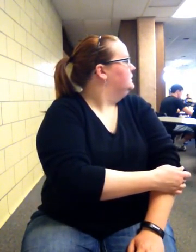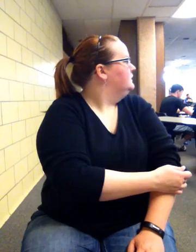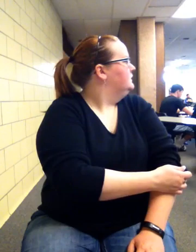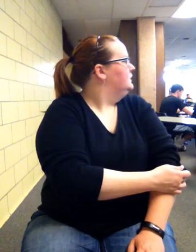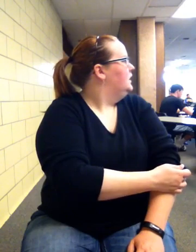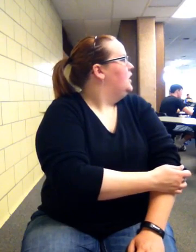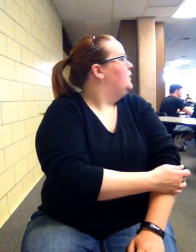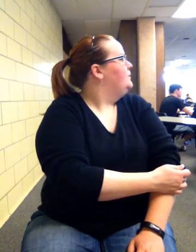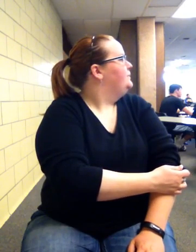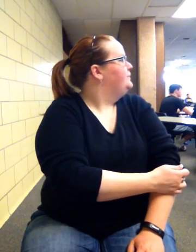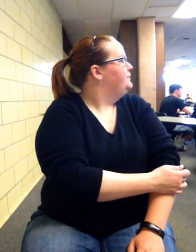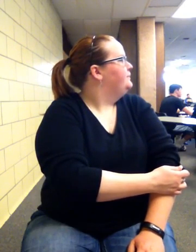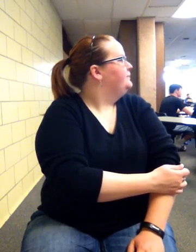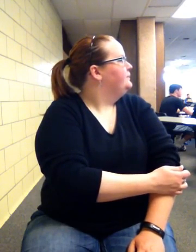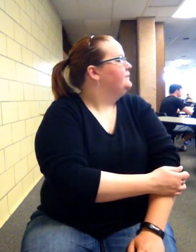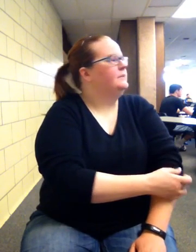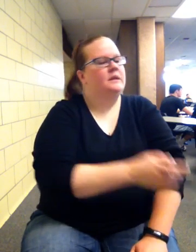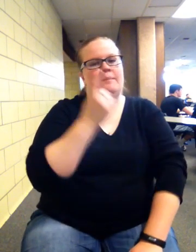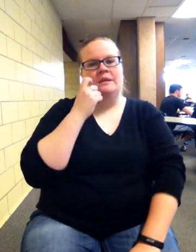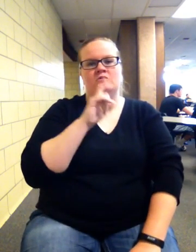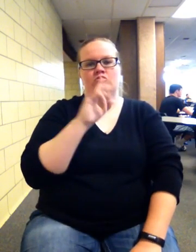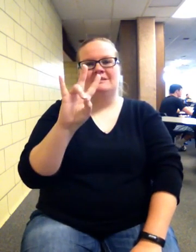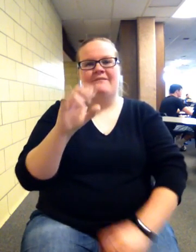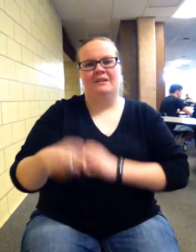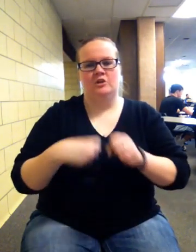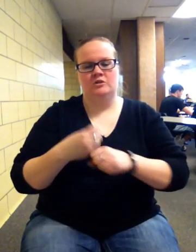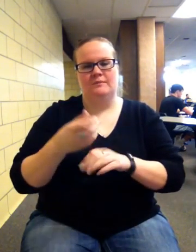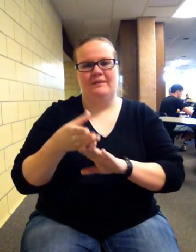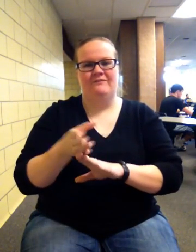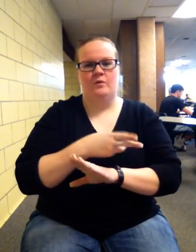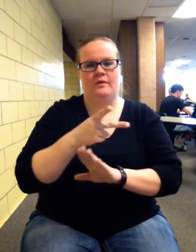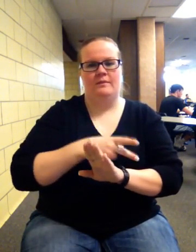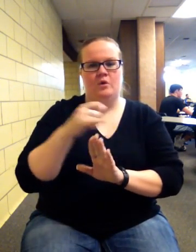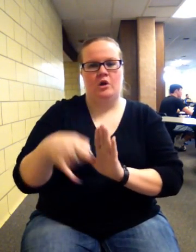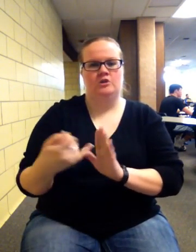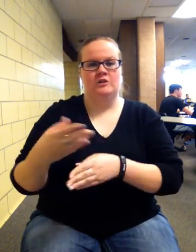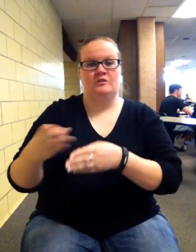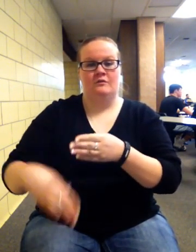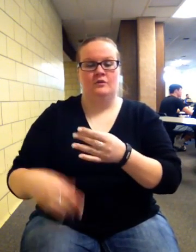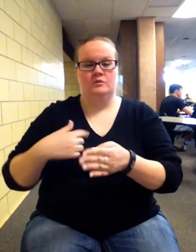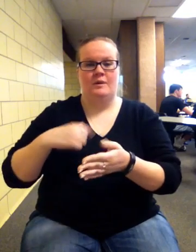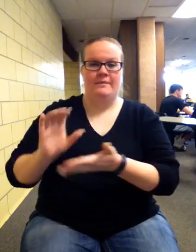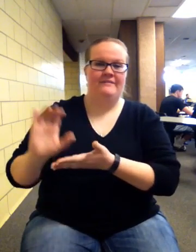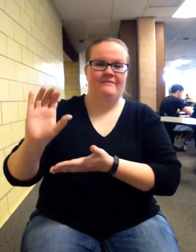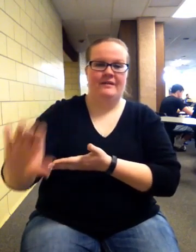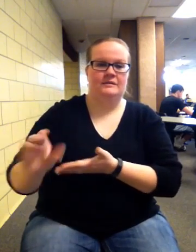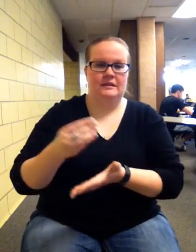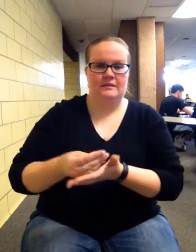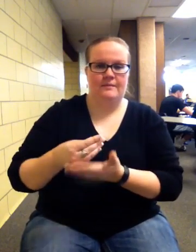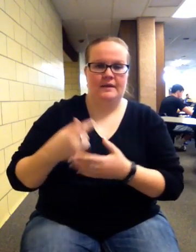before this project is over. So I'm pretending like I'm reinvesting this money during the life of the project.